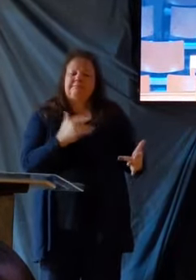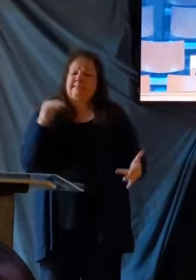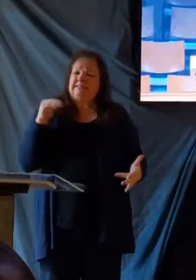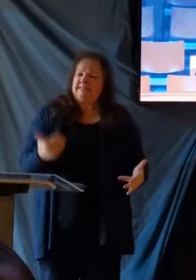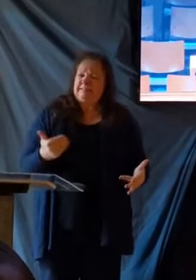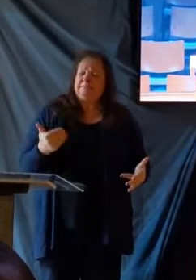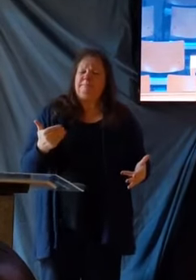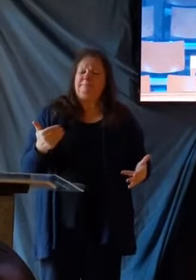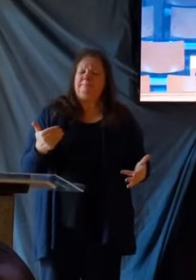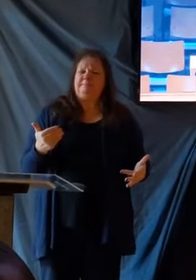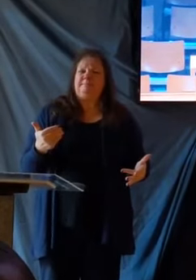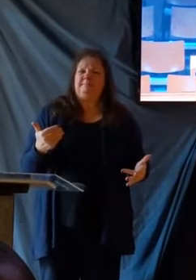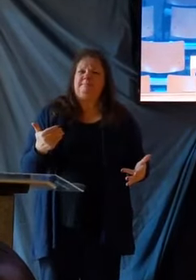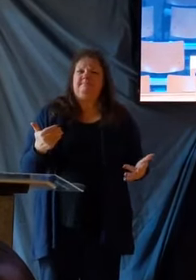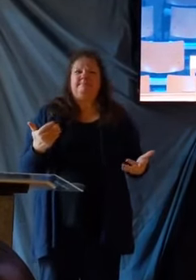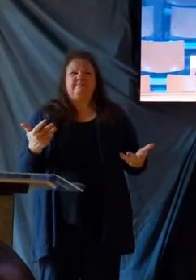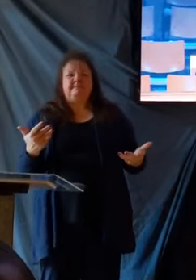be rather,